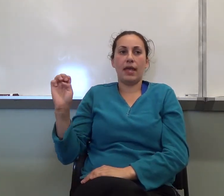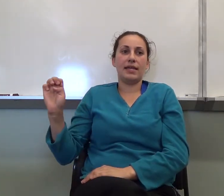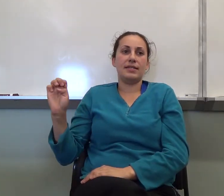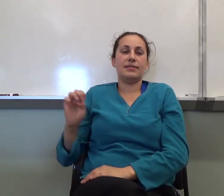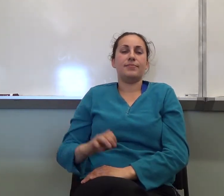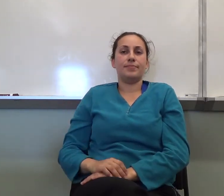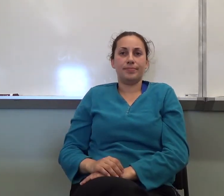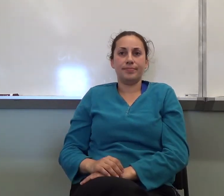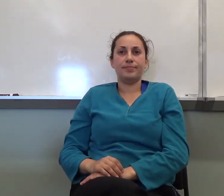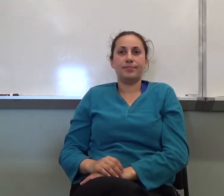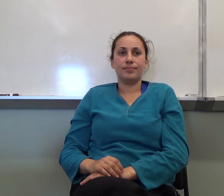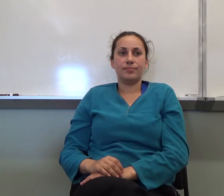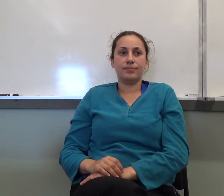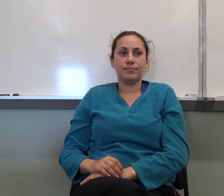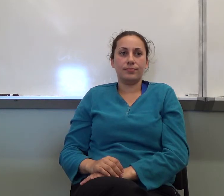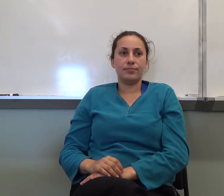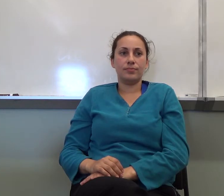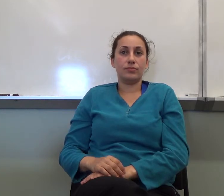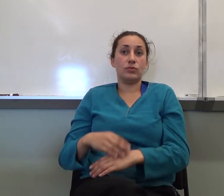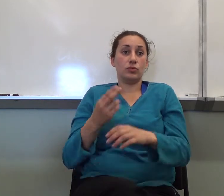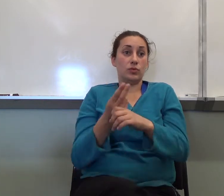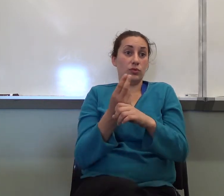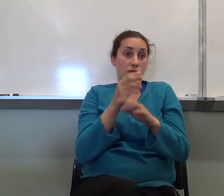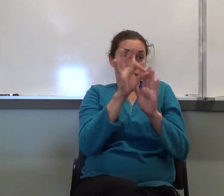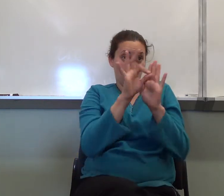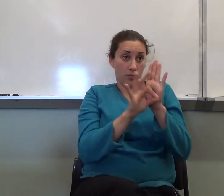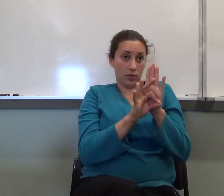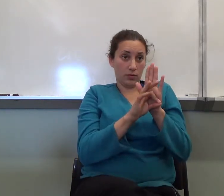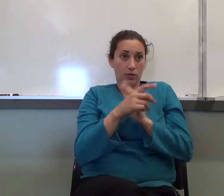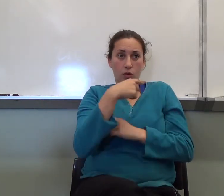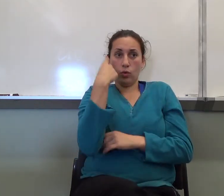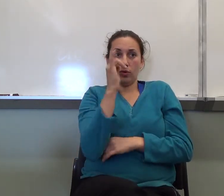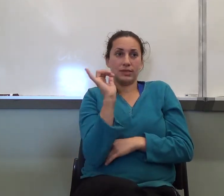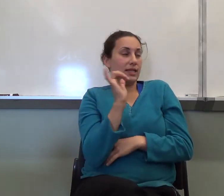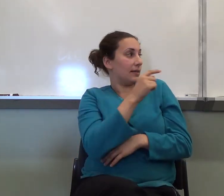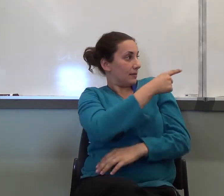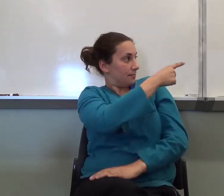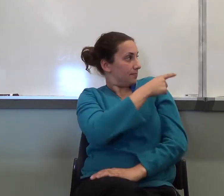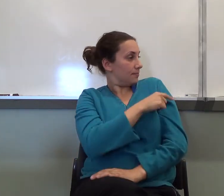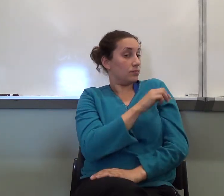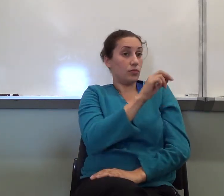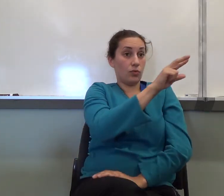Okay, so when we go to our proportion, it looks like this. 380, the amount,